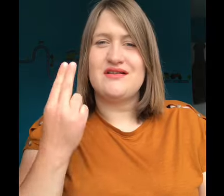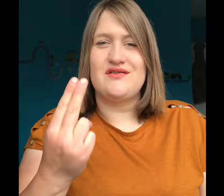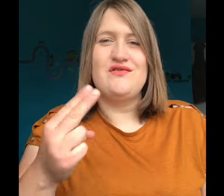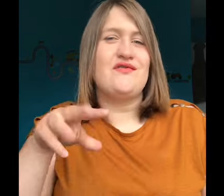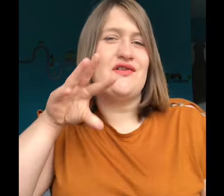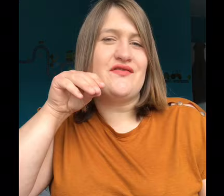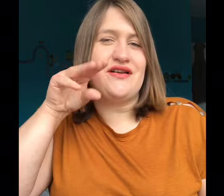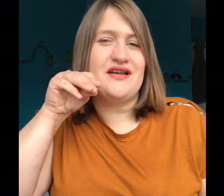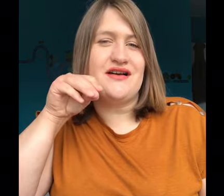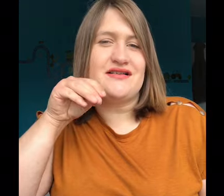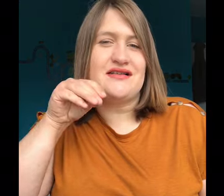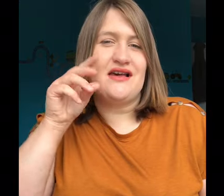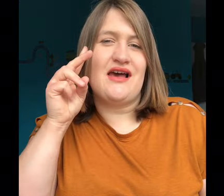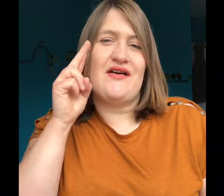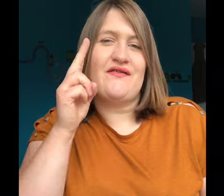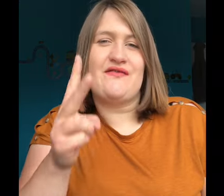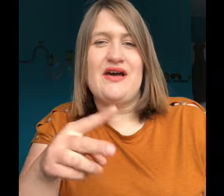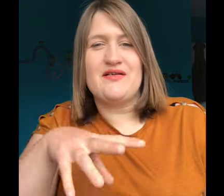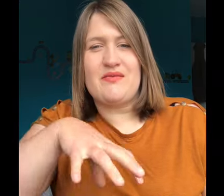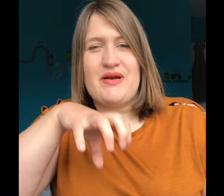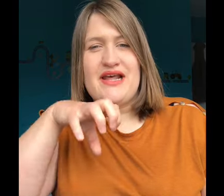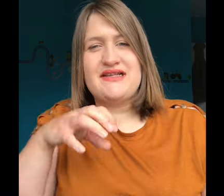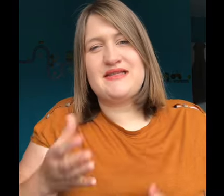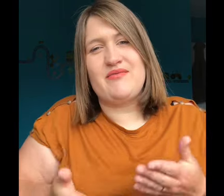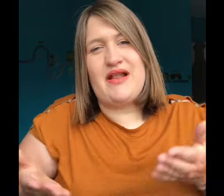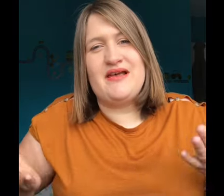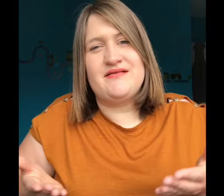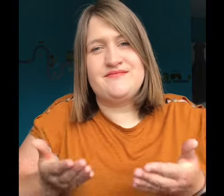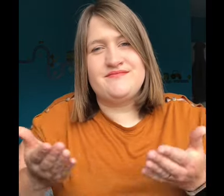Two fluffy ducks have found a place to play.